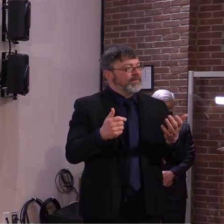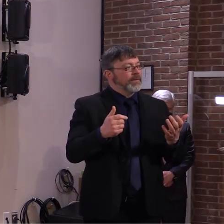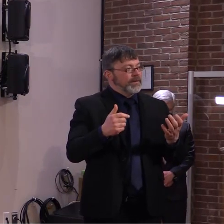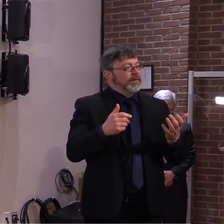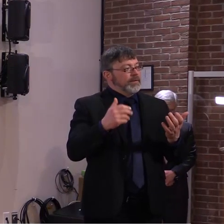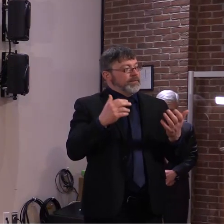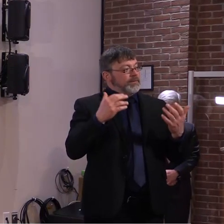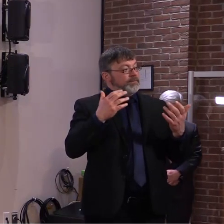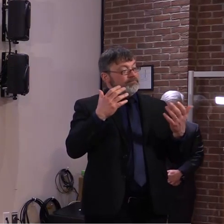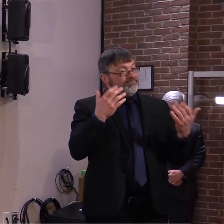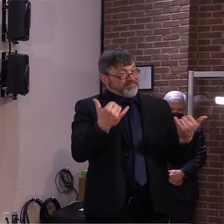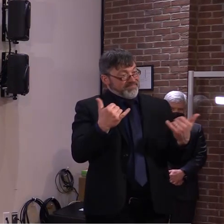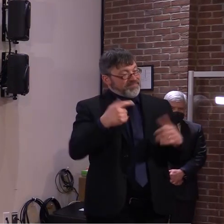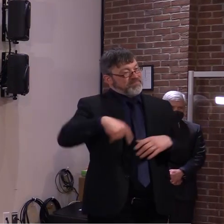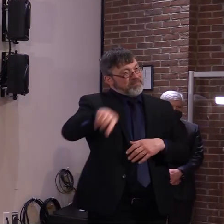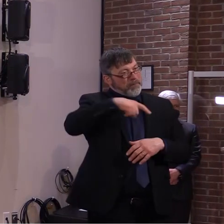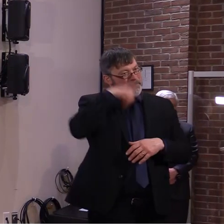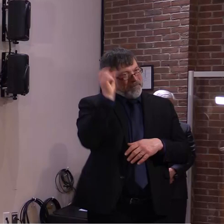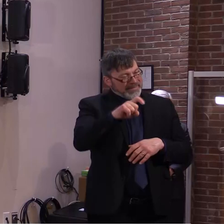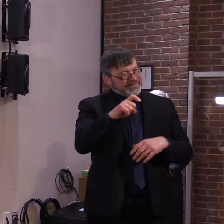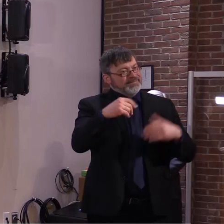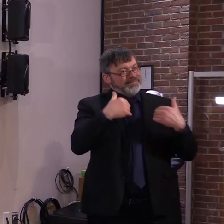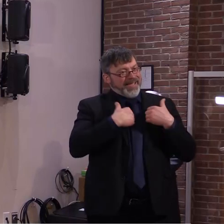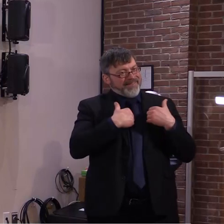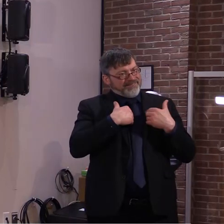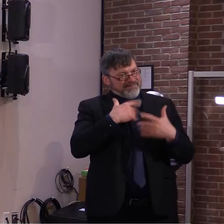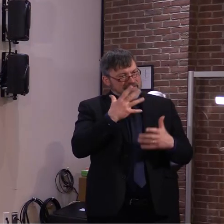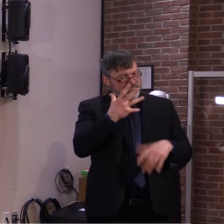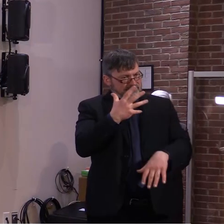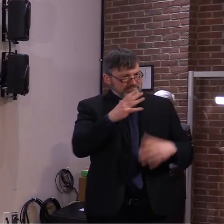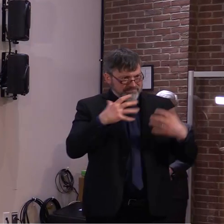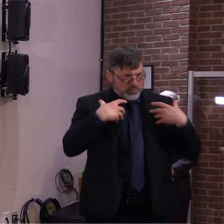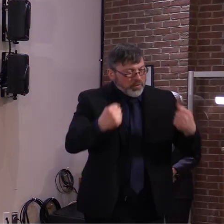is right for our state.